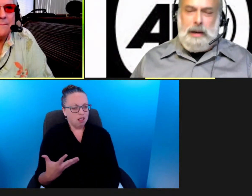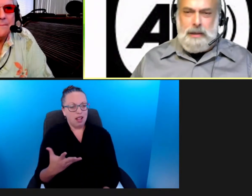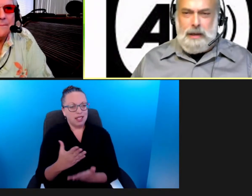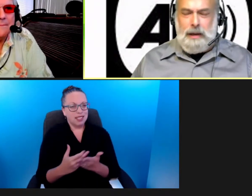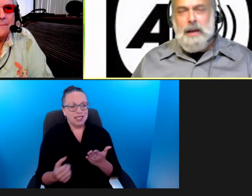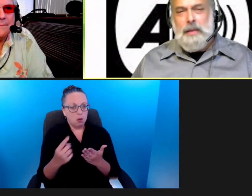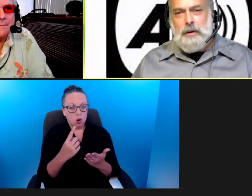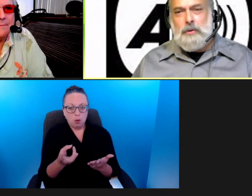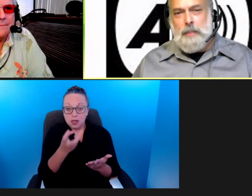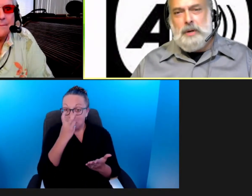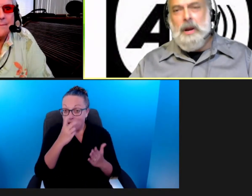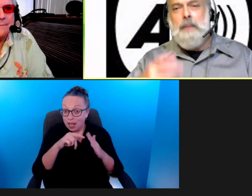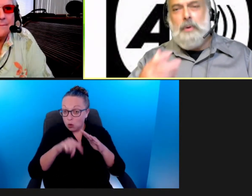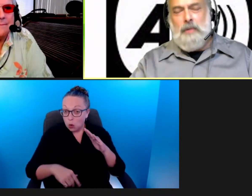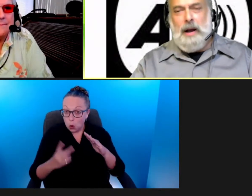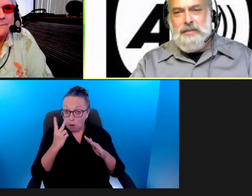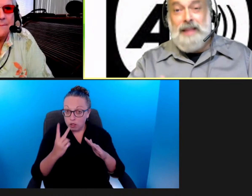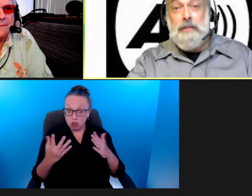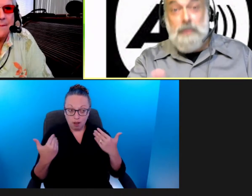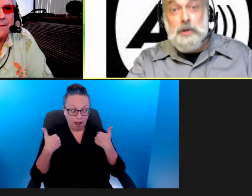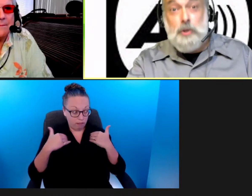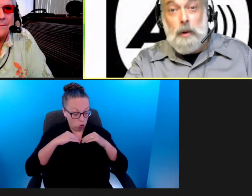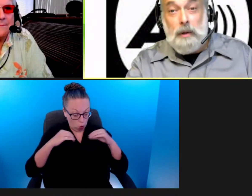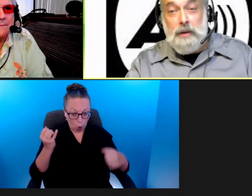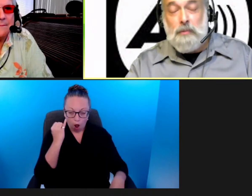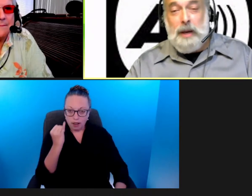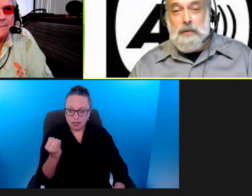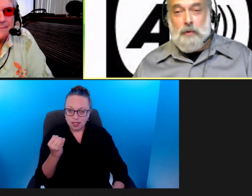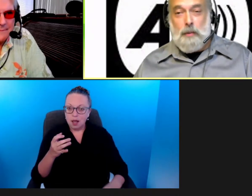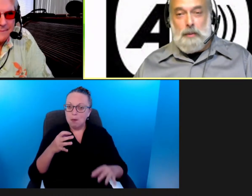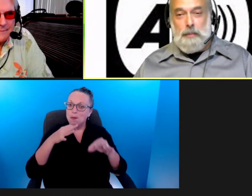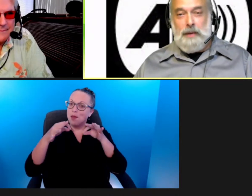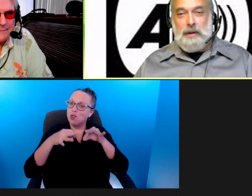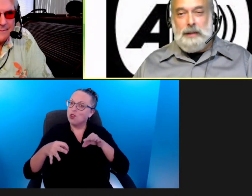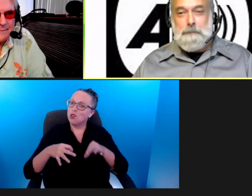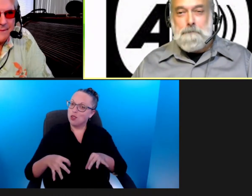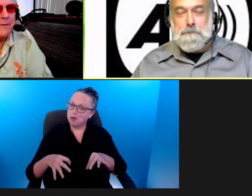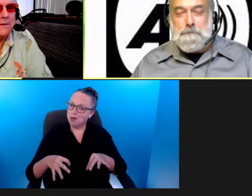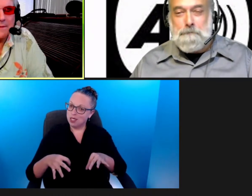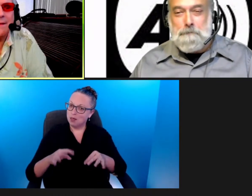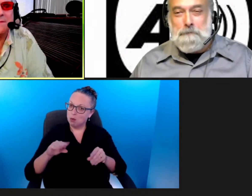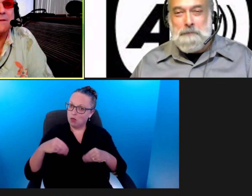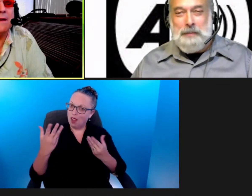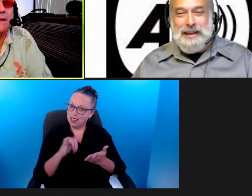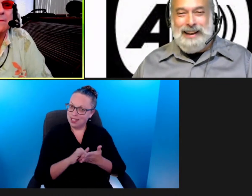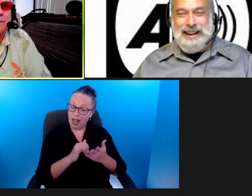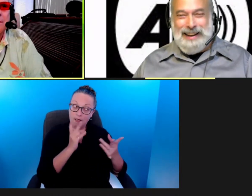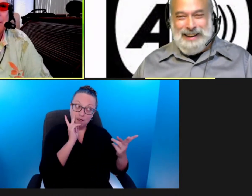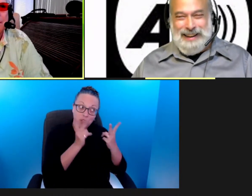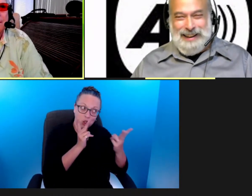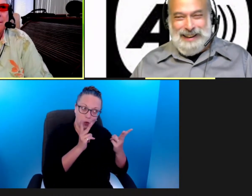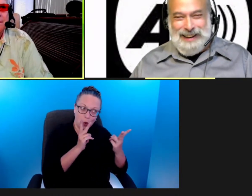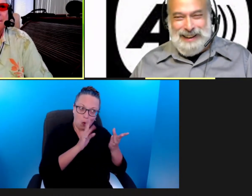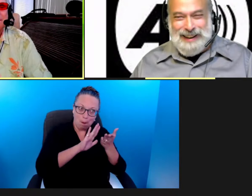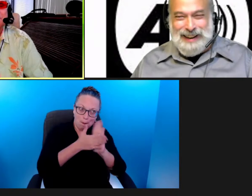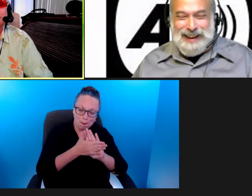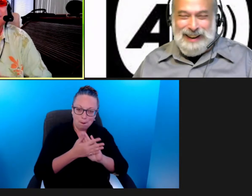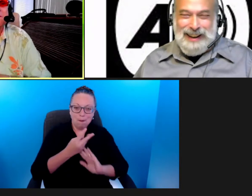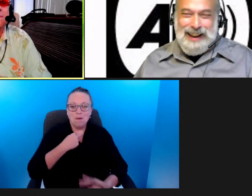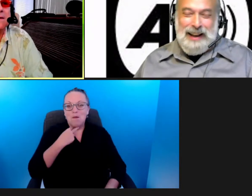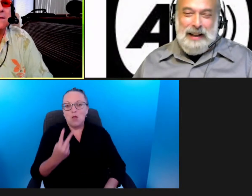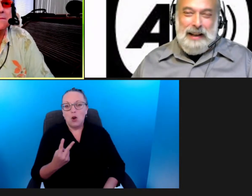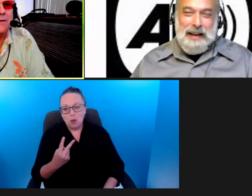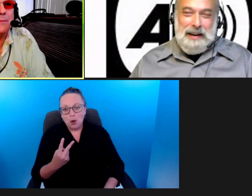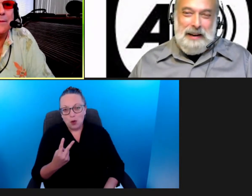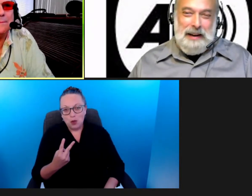no idea. The description provides that. The visual is made verbal, basically. That's a great name for your book. The visual